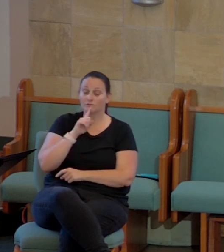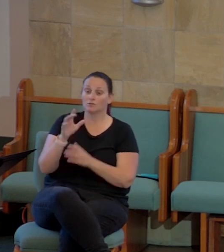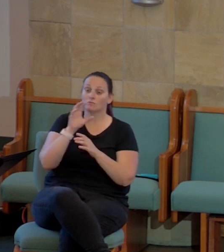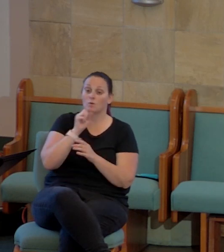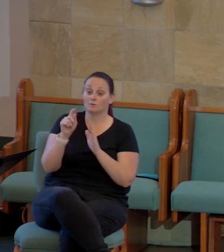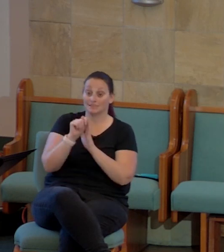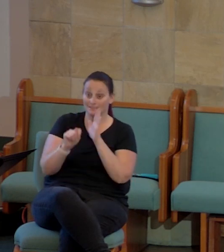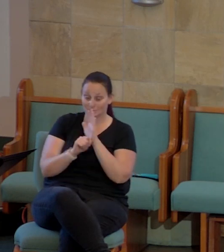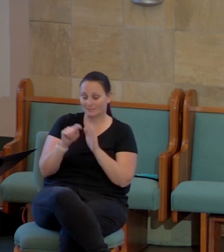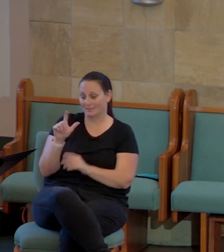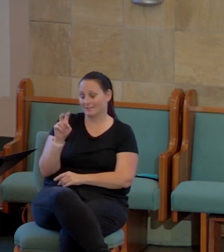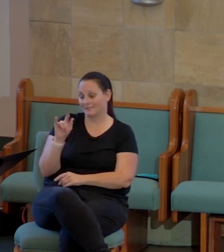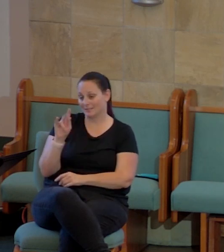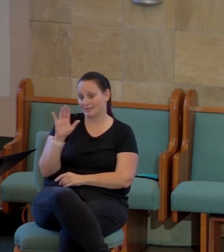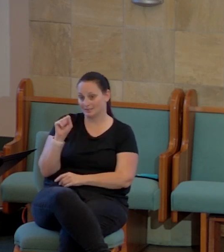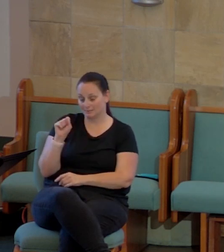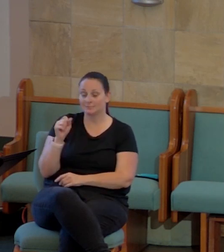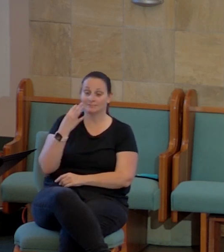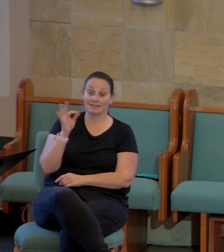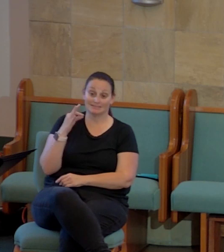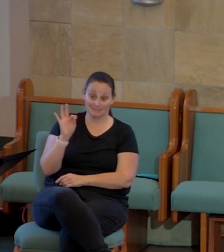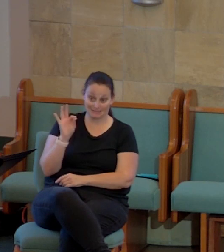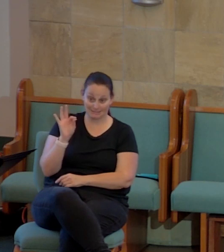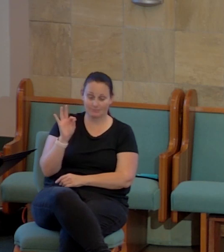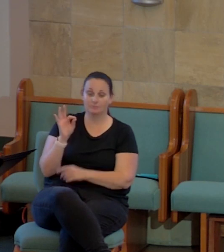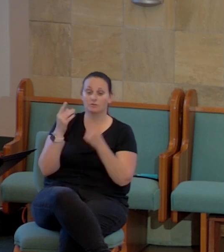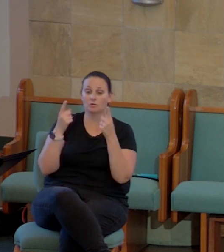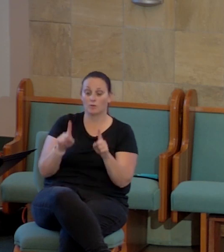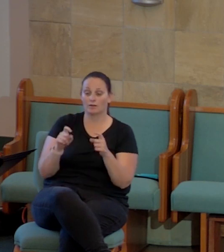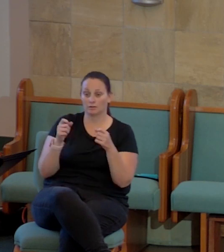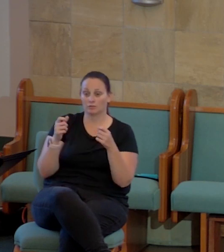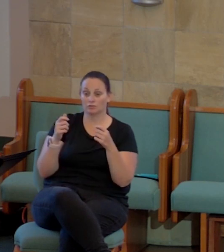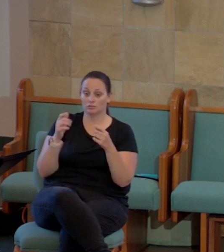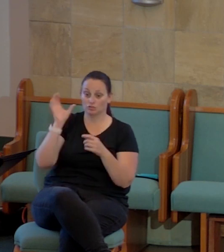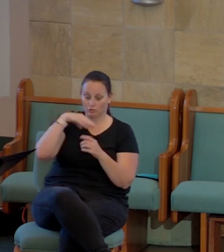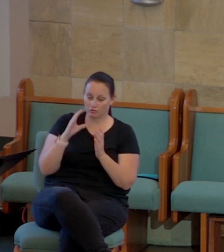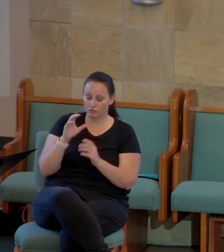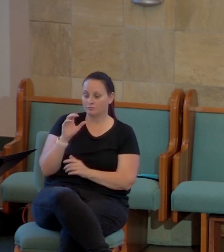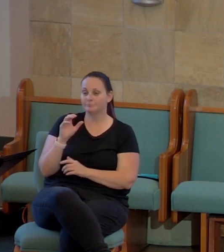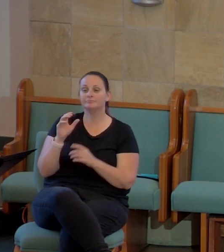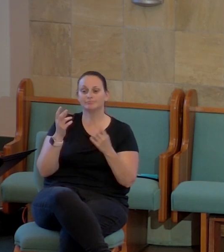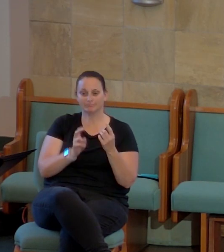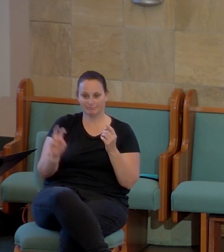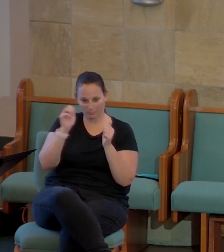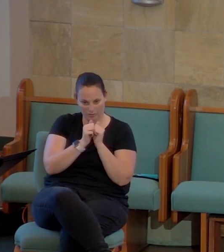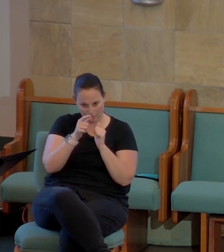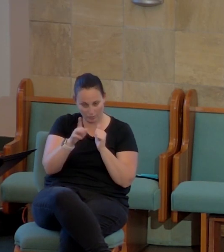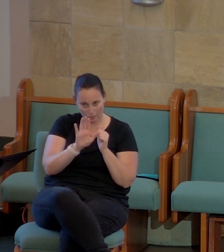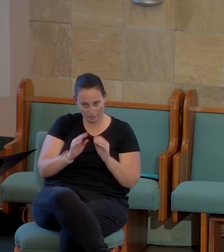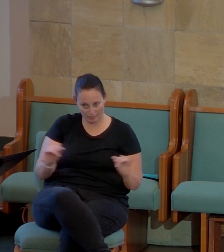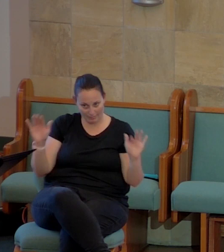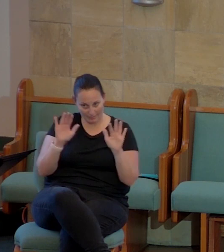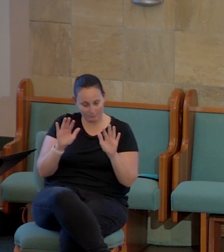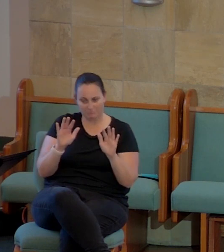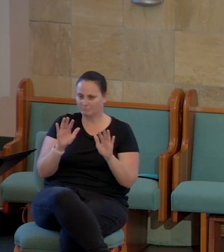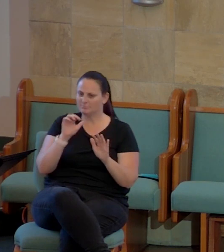Testament, Leviticus 19. "When a stranger sojourns with you in your land, you shall not do